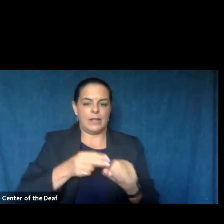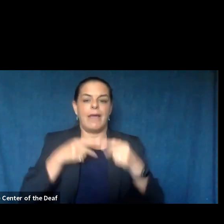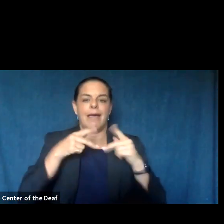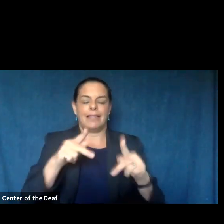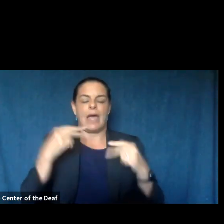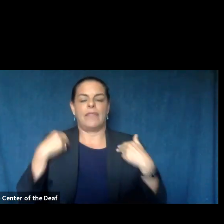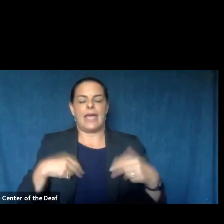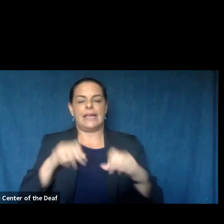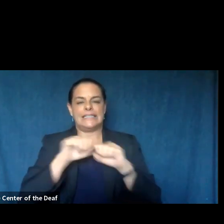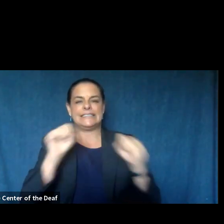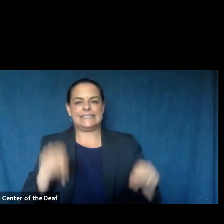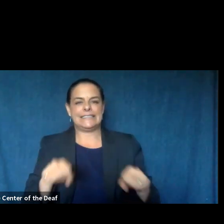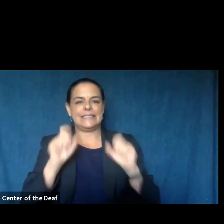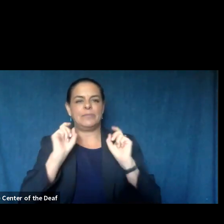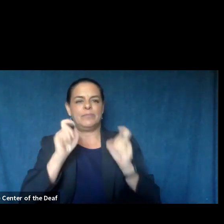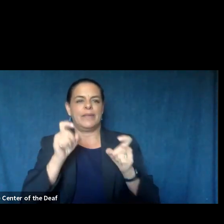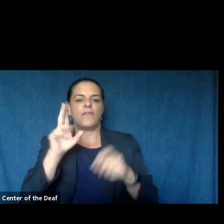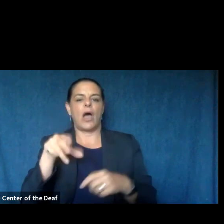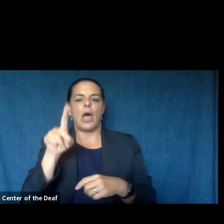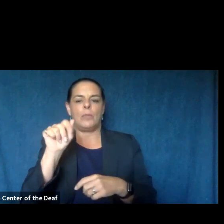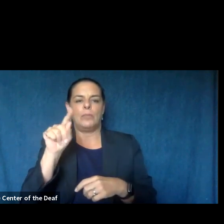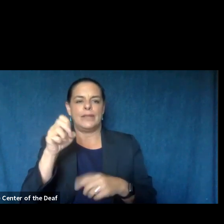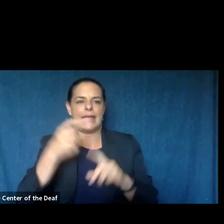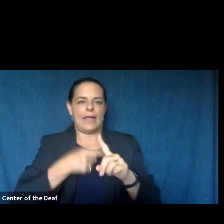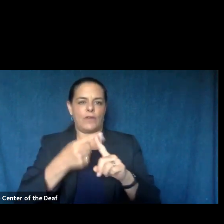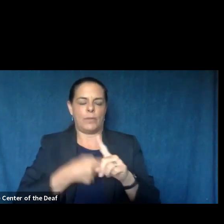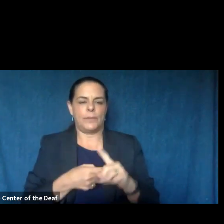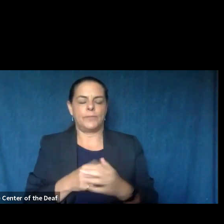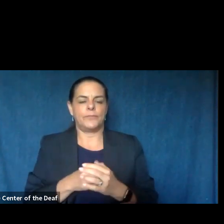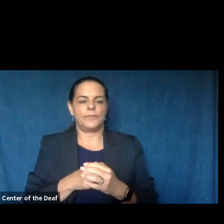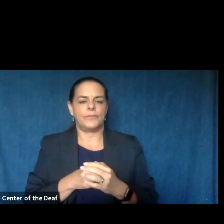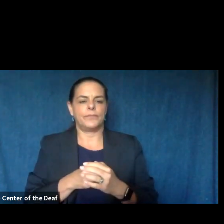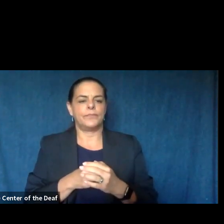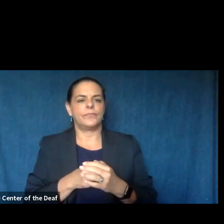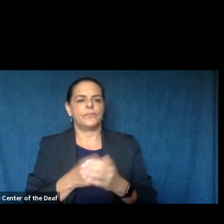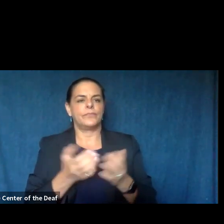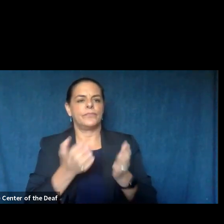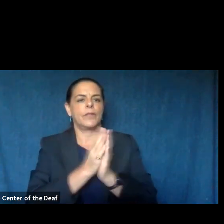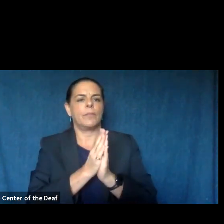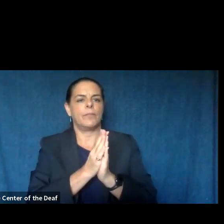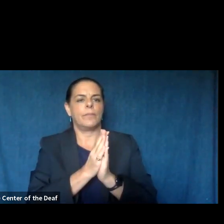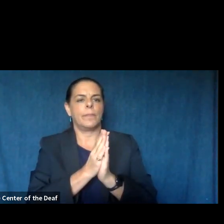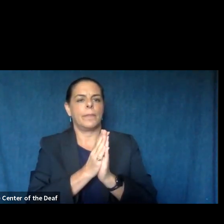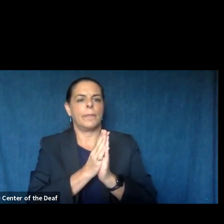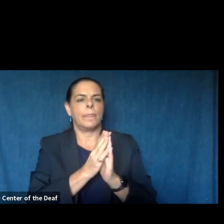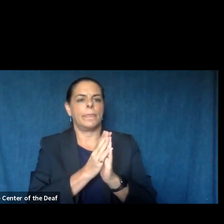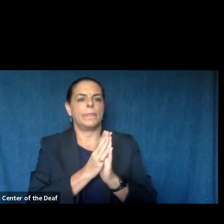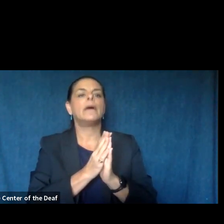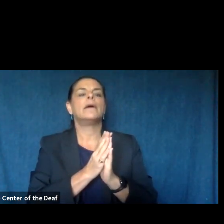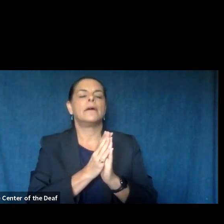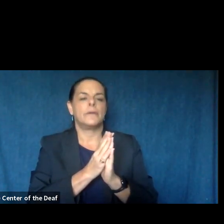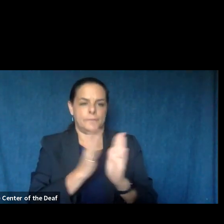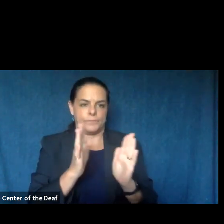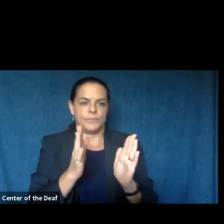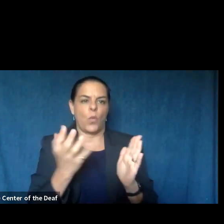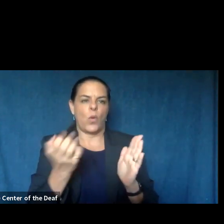give an update on a monthly basis. Thank you. Dr. Gray, quickly, we have a request if you could repeat the Medic phone number. Oh, I'm sorry.